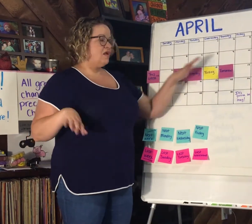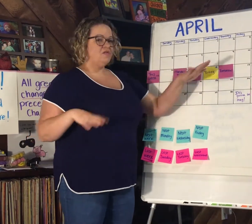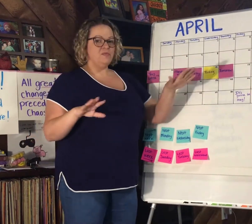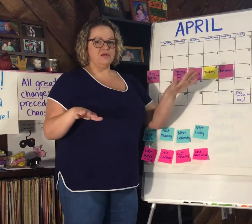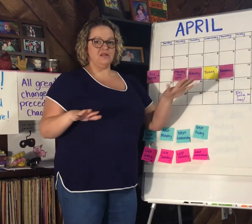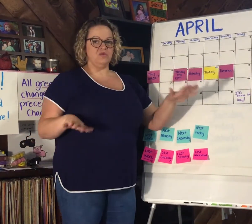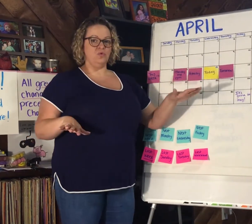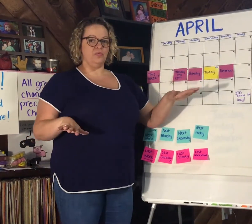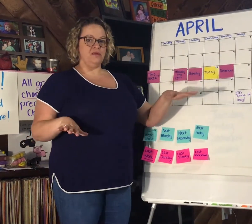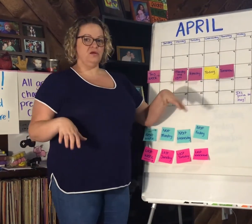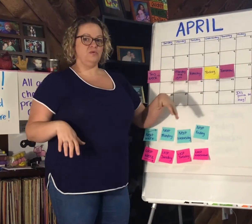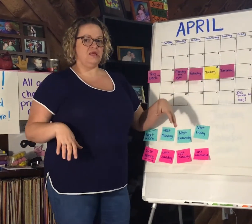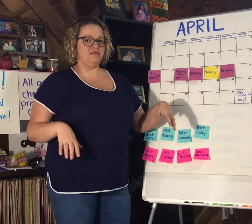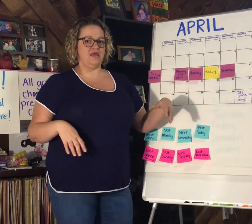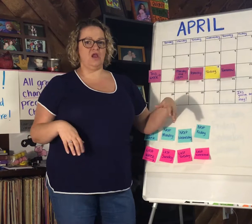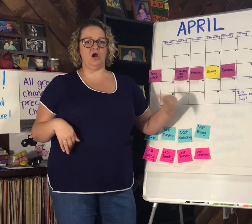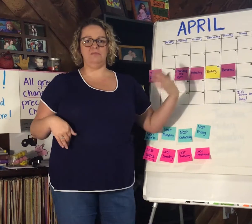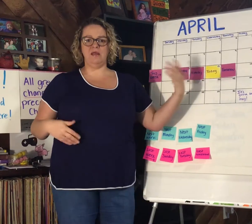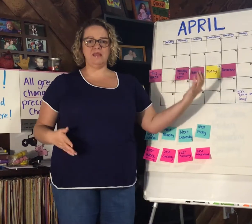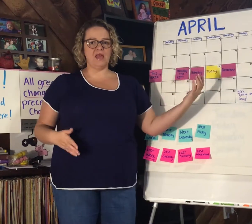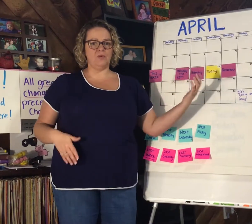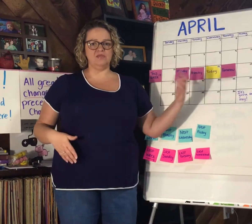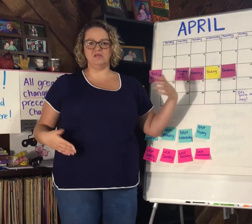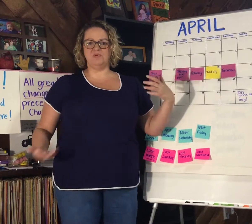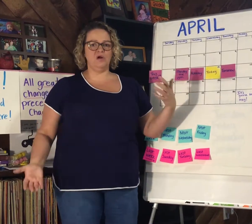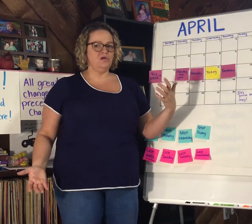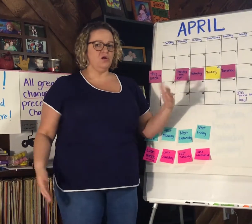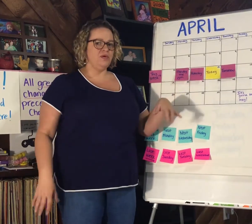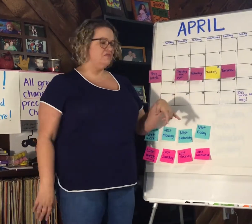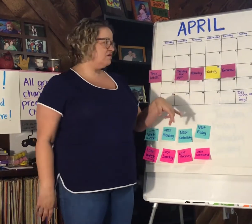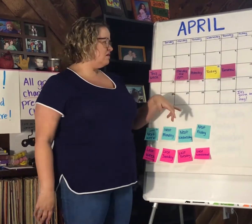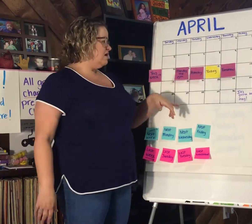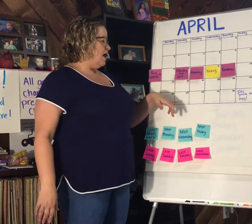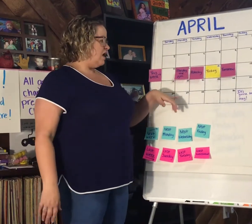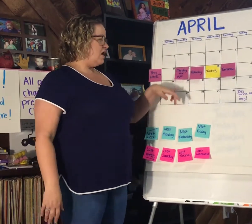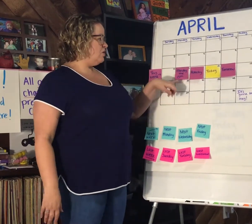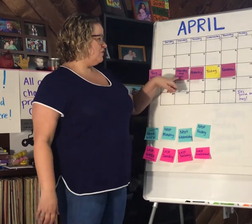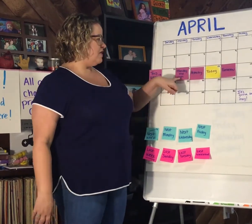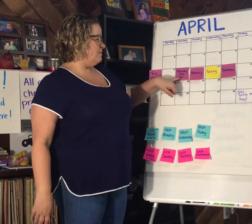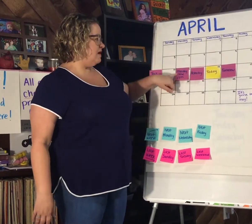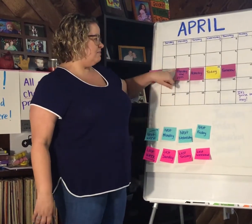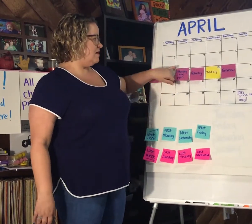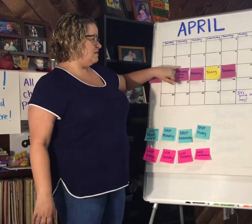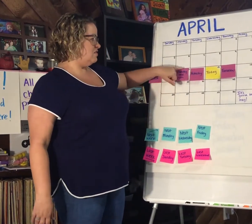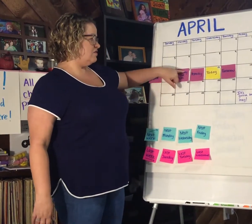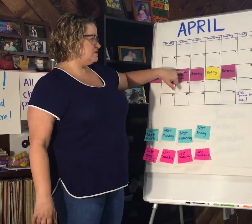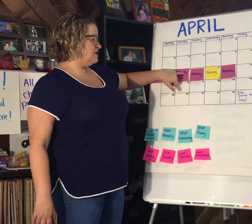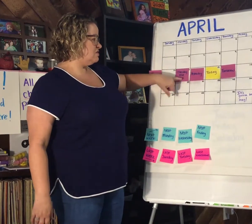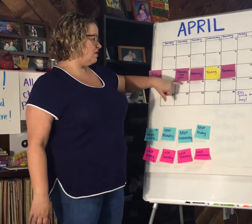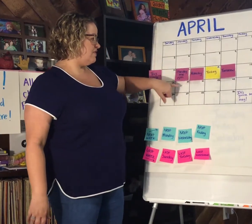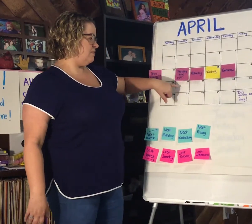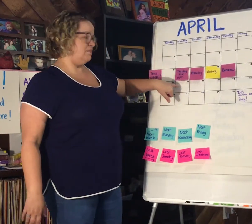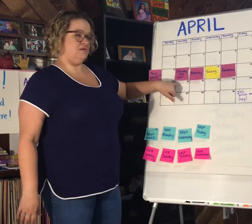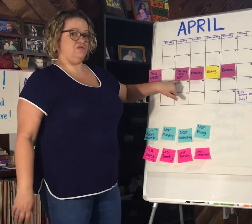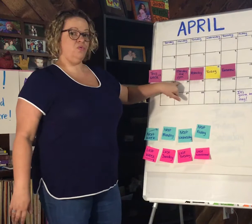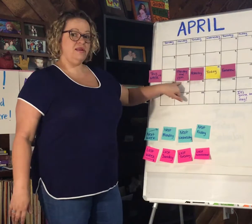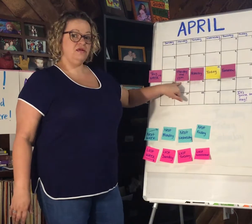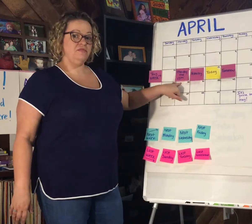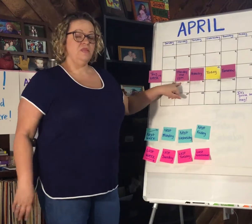people get a little weird when they say on Monday I went to the park or whatever. And I don't know if they mean Monday the 13th or if they mean Monday the 20th.